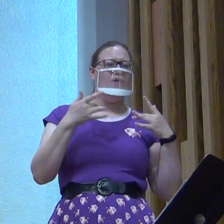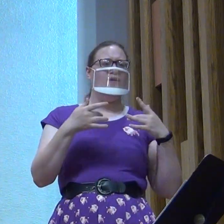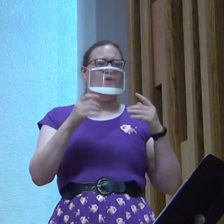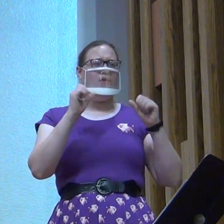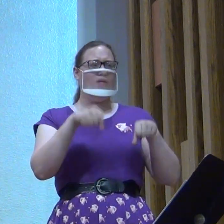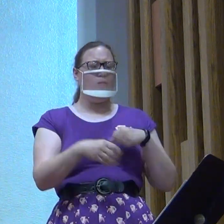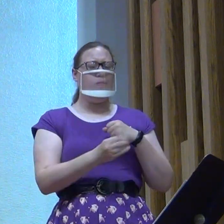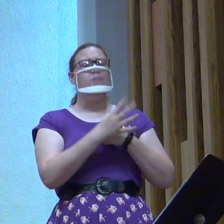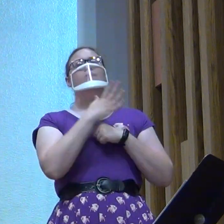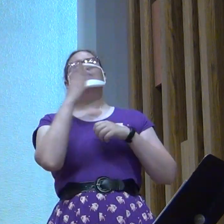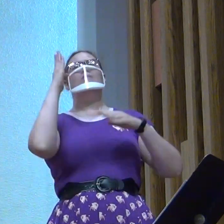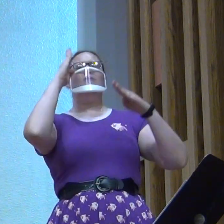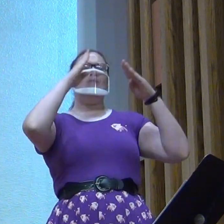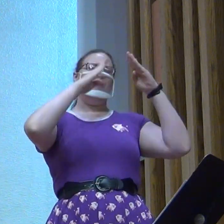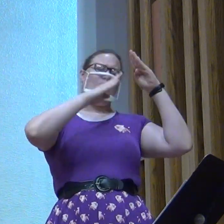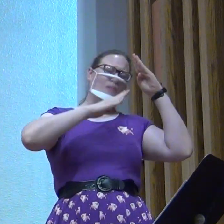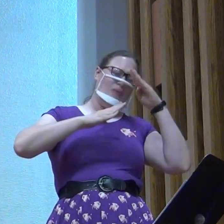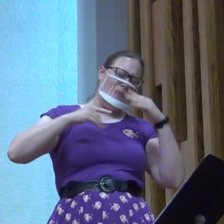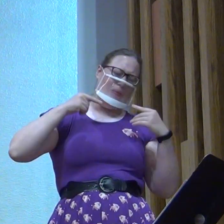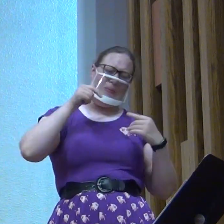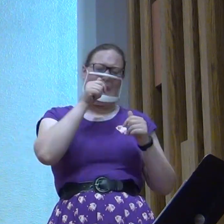own.